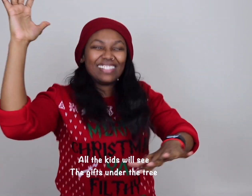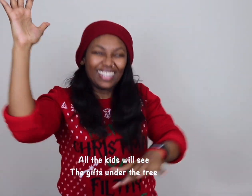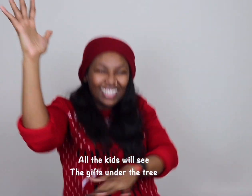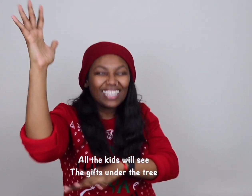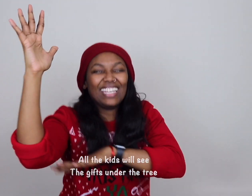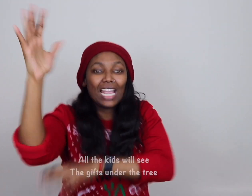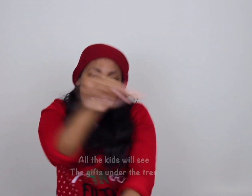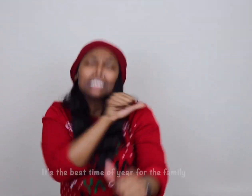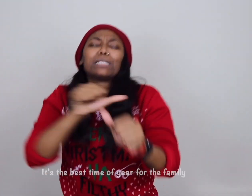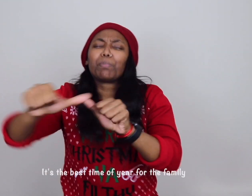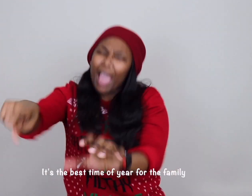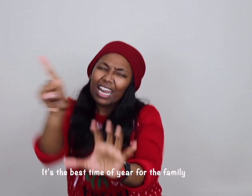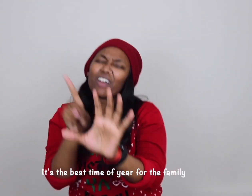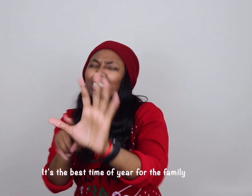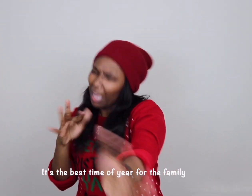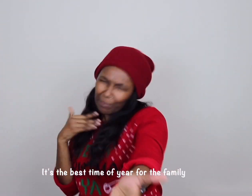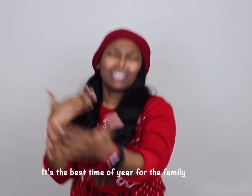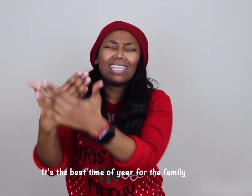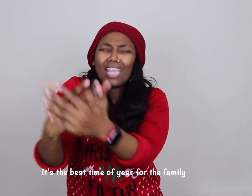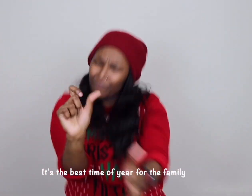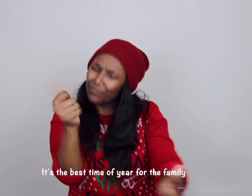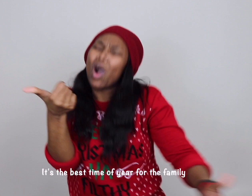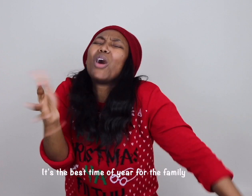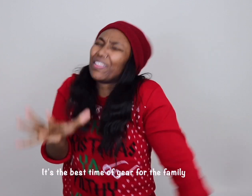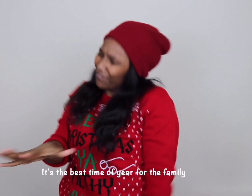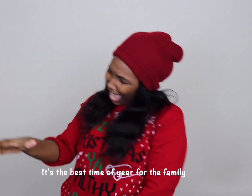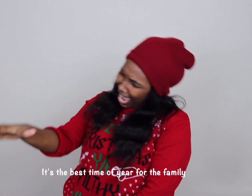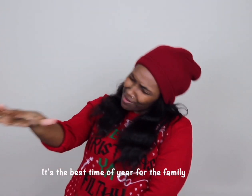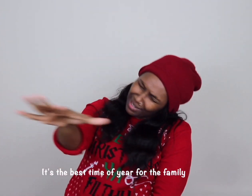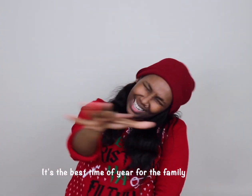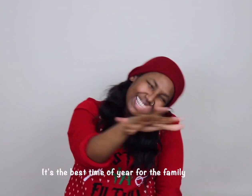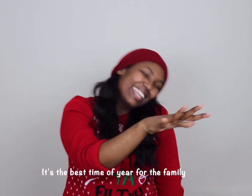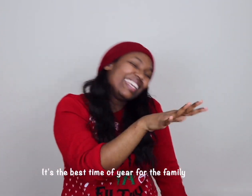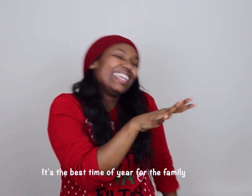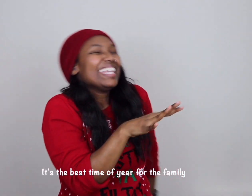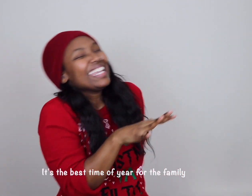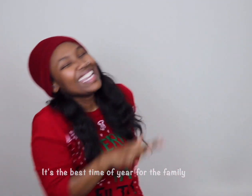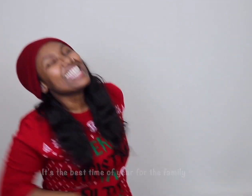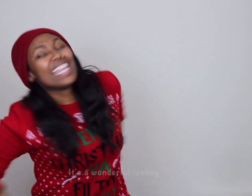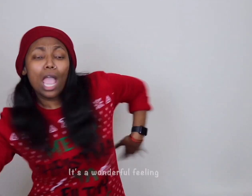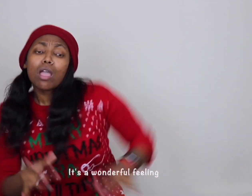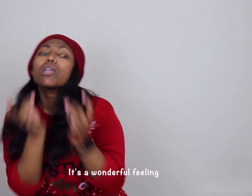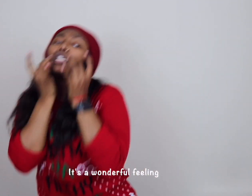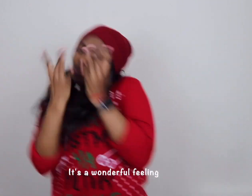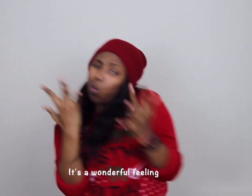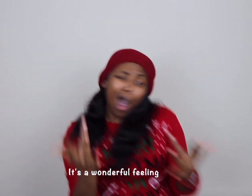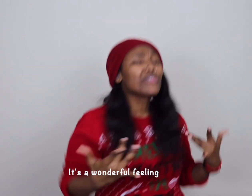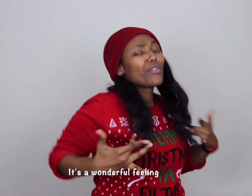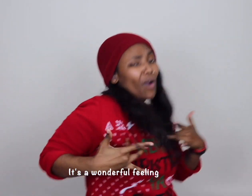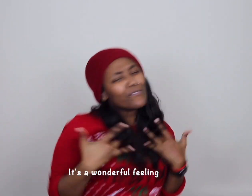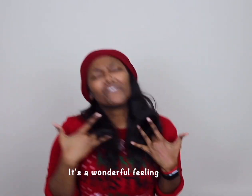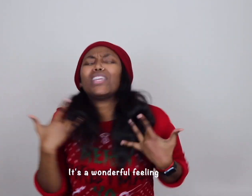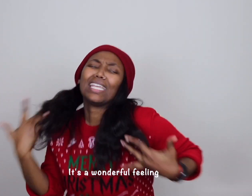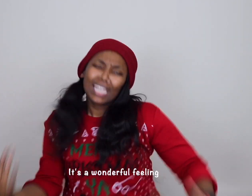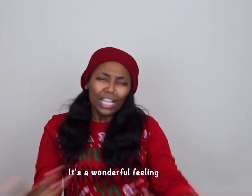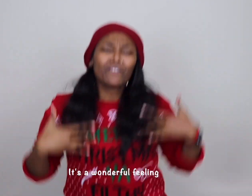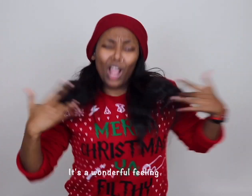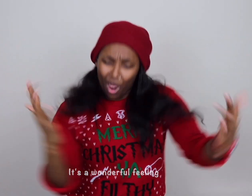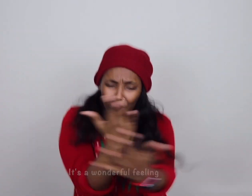tree It's the best time of year for the family It's a wonderful feeling And